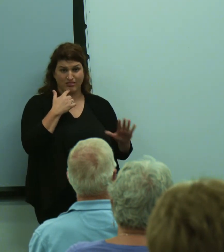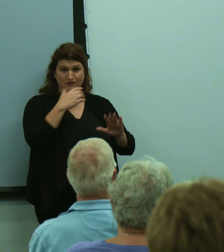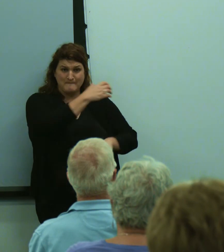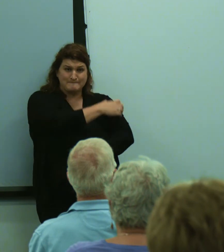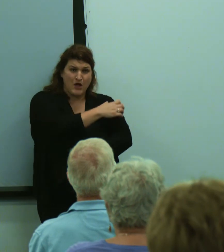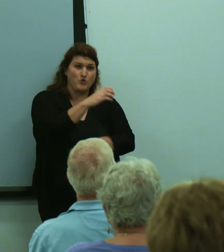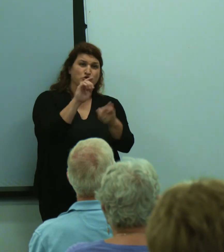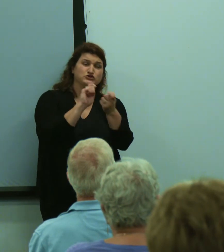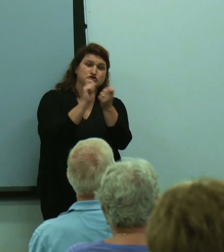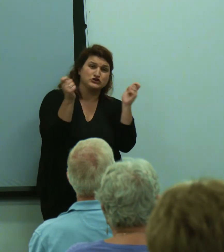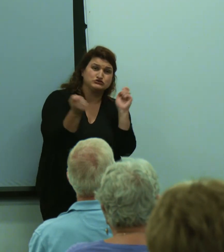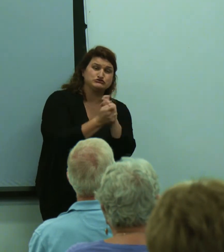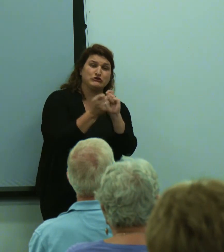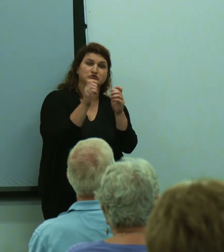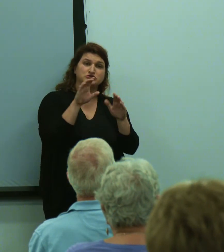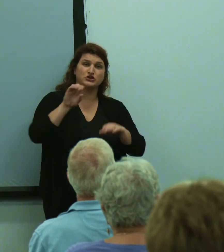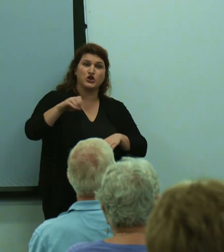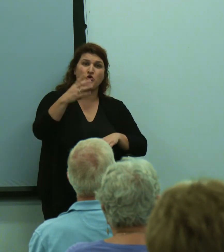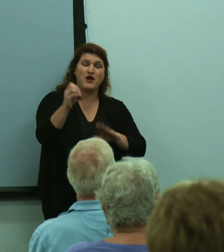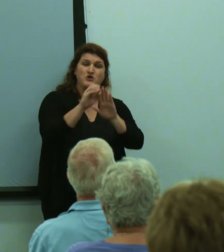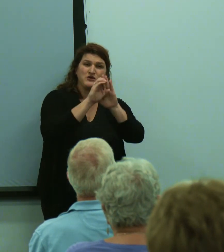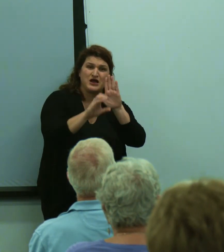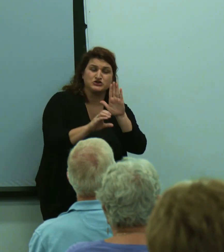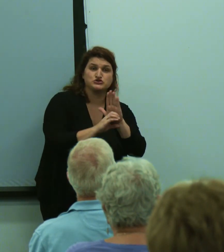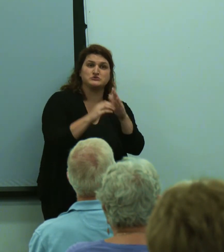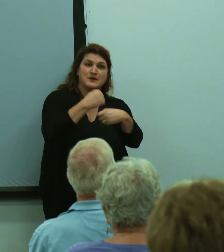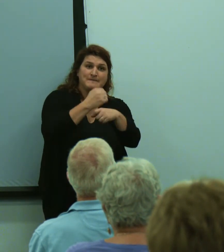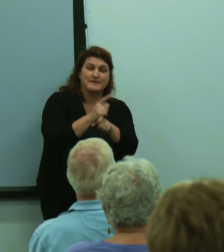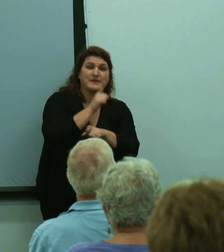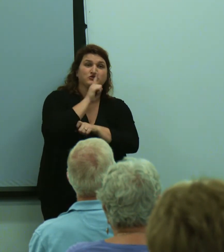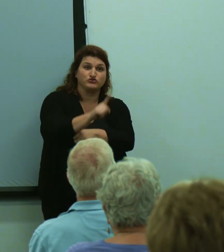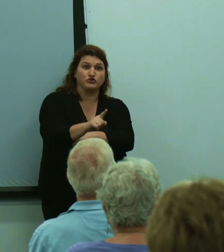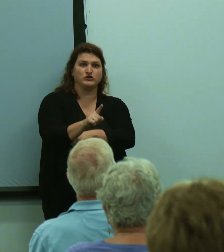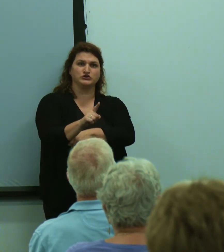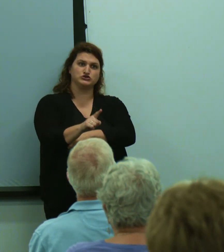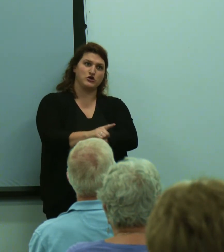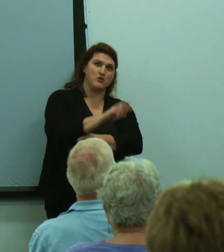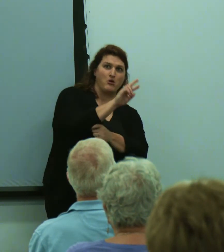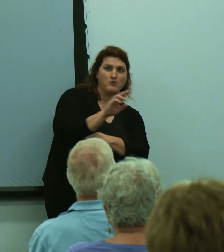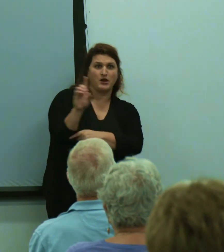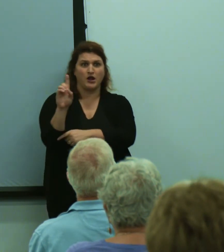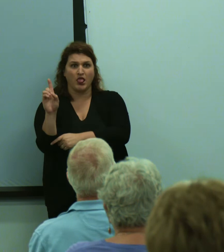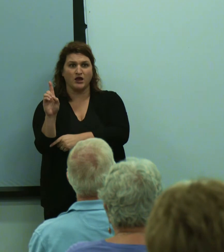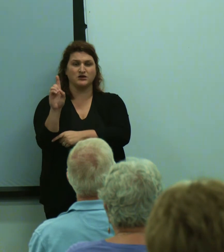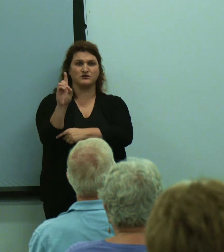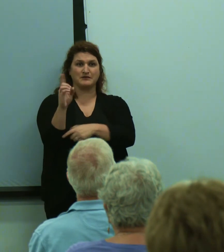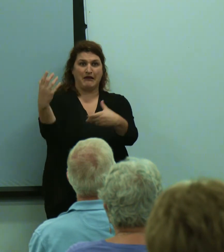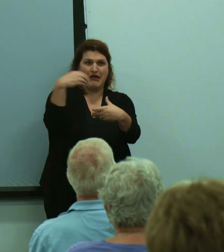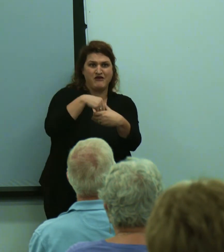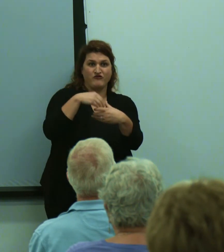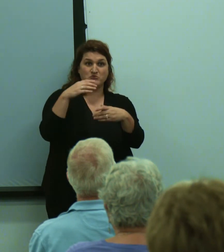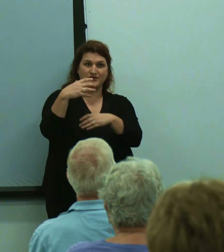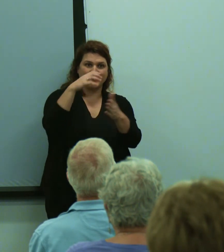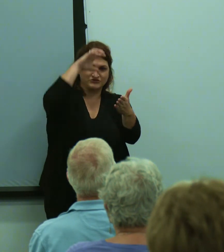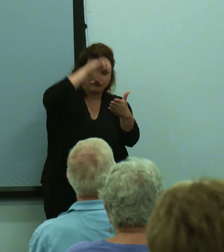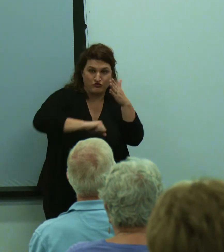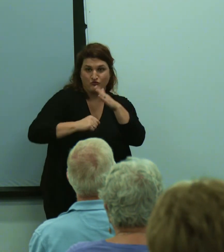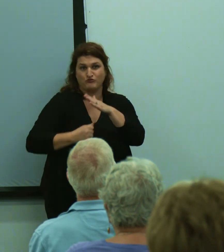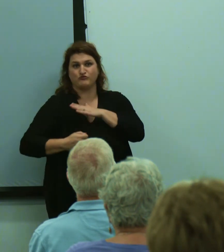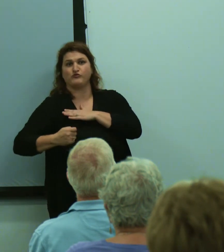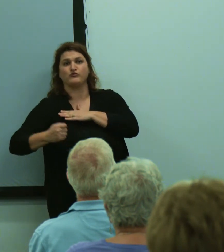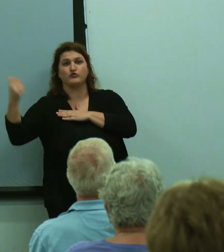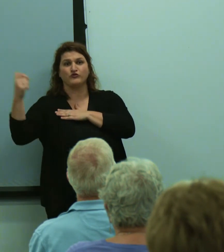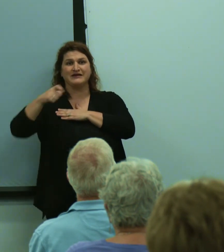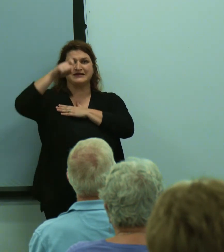Ohio Constitution to ensure that partisan politics is removed from the drawing of districts is in the hands of the